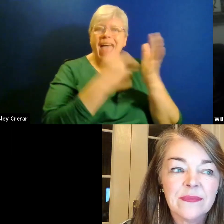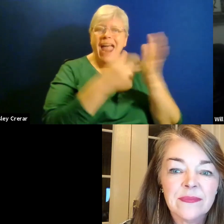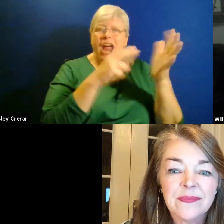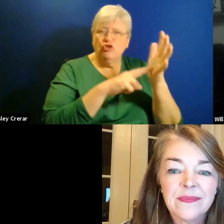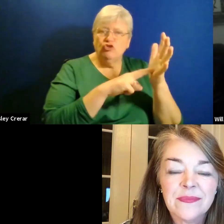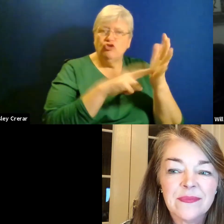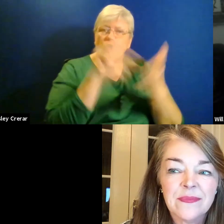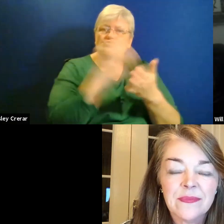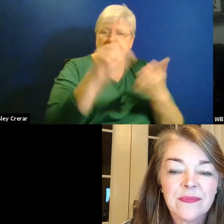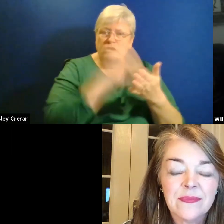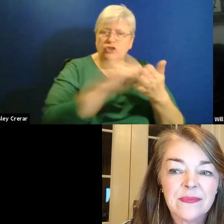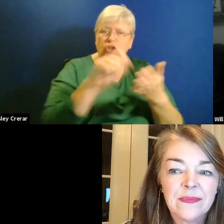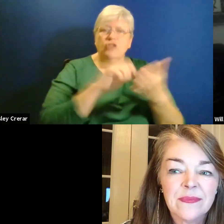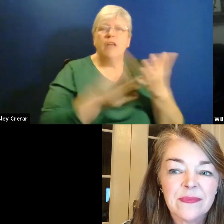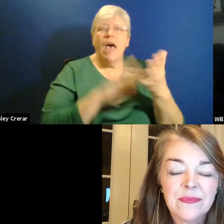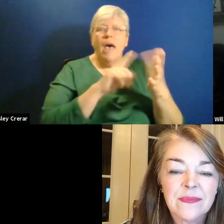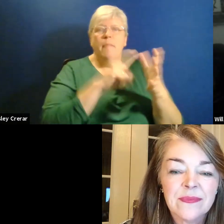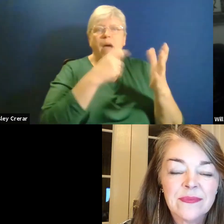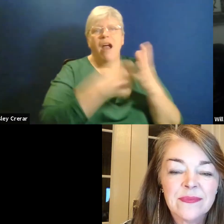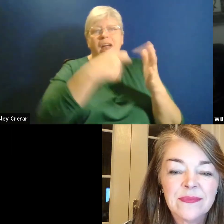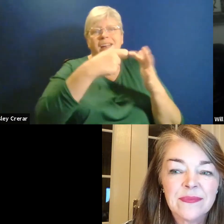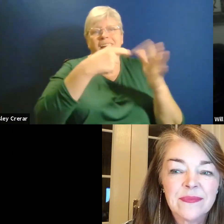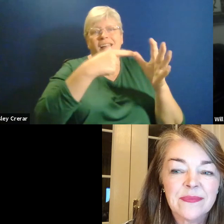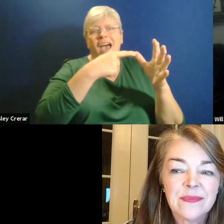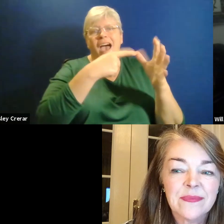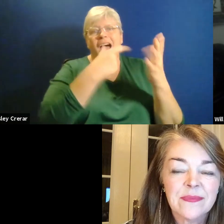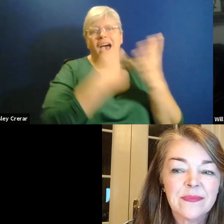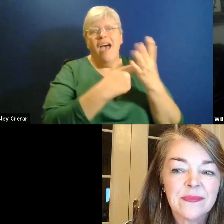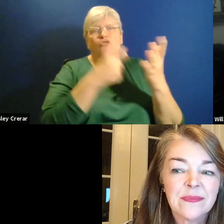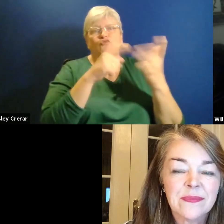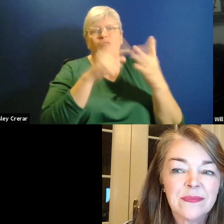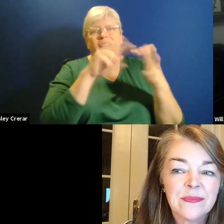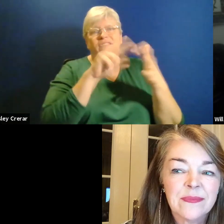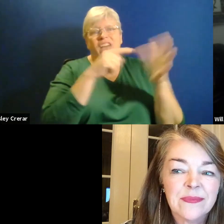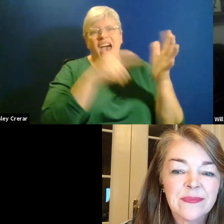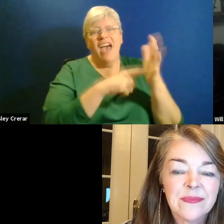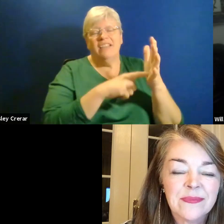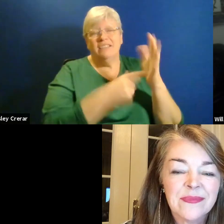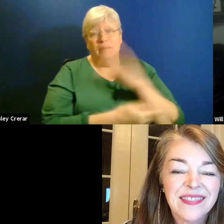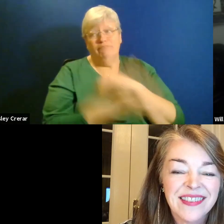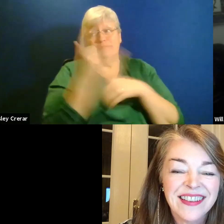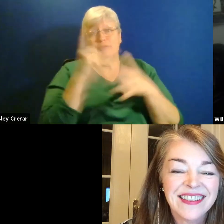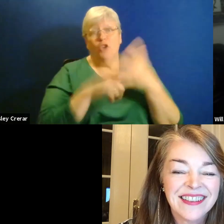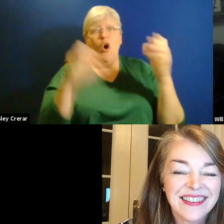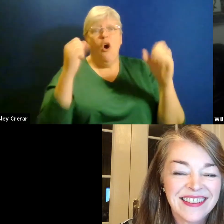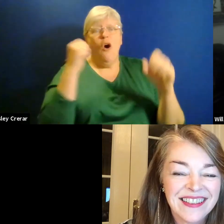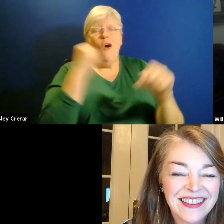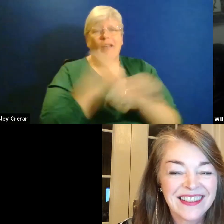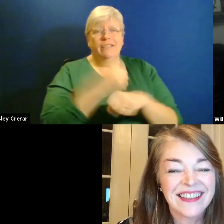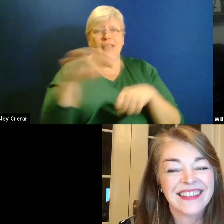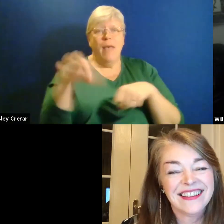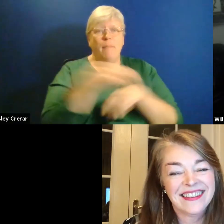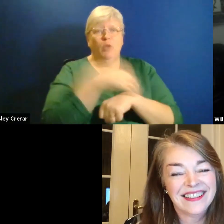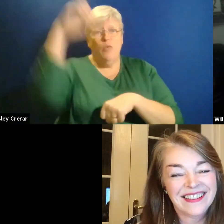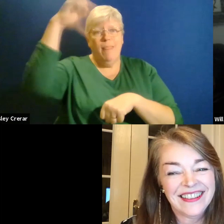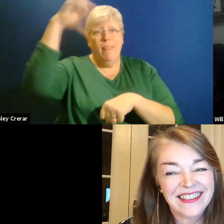Arifa appeared in our showcase back in August at the Blue Lamp, and she blew everyone's bloody socks off. So